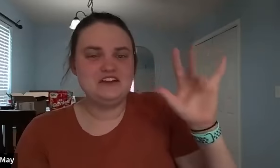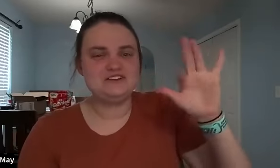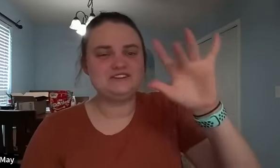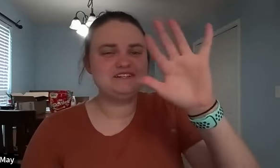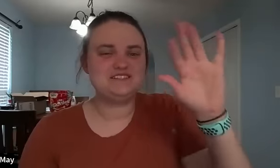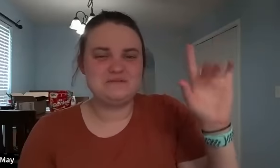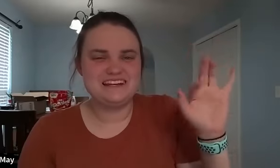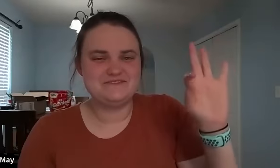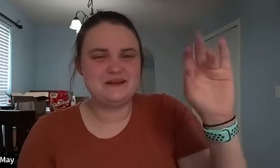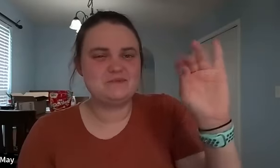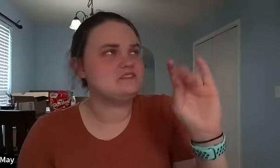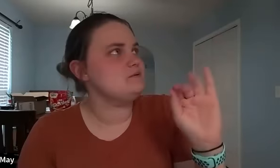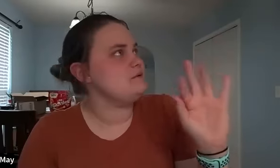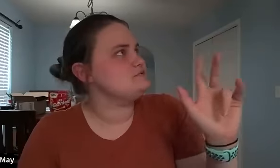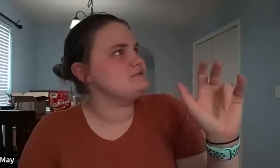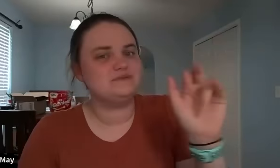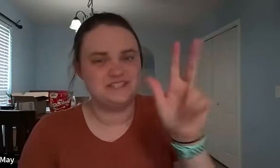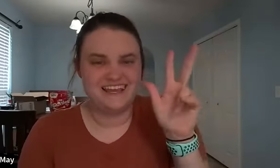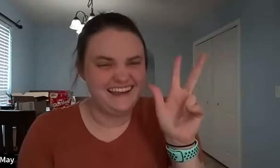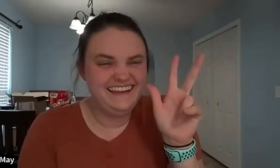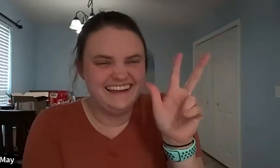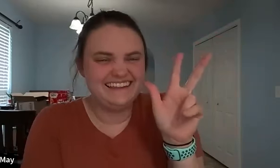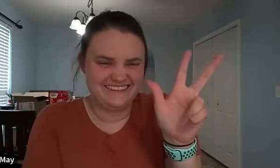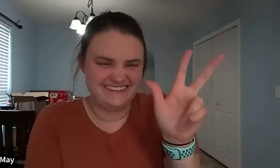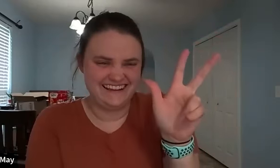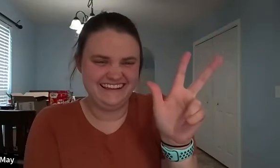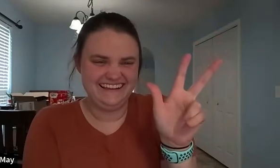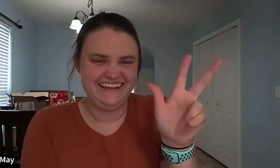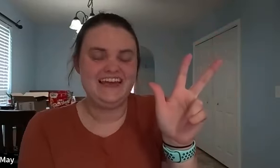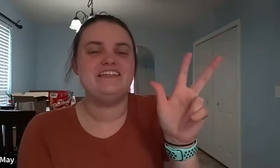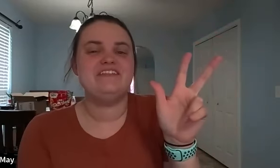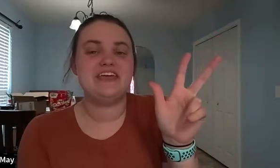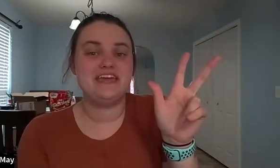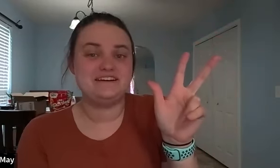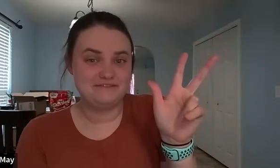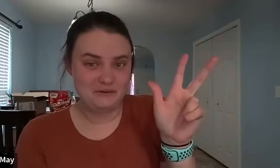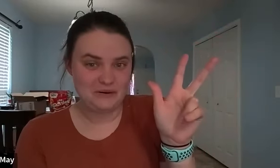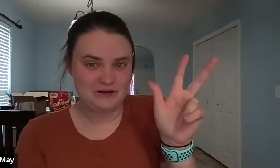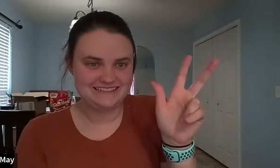You're doing so many different numbers, just like, wait, which one's which? Yeah. 3, then 4,